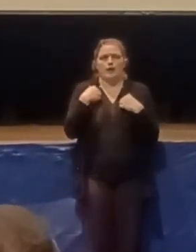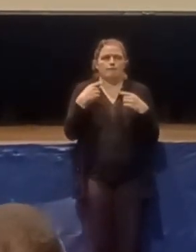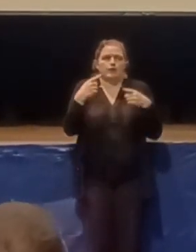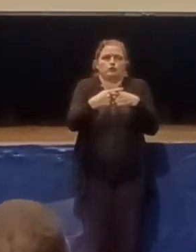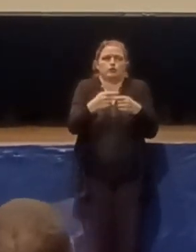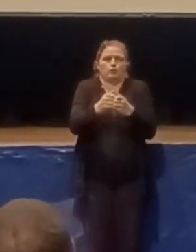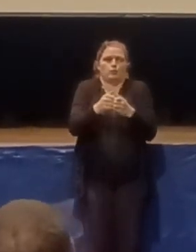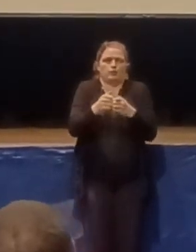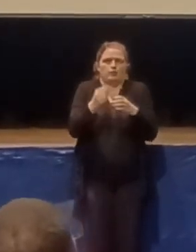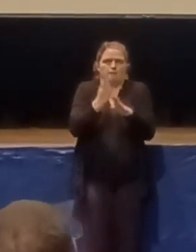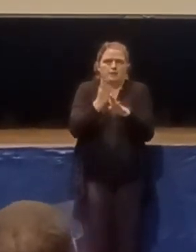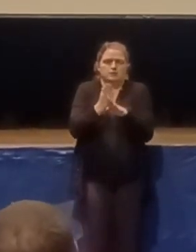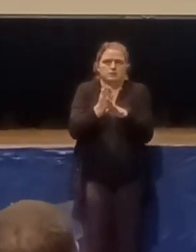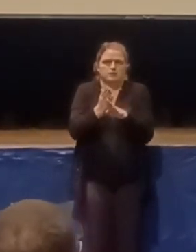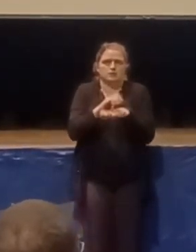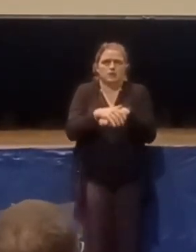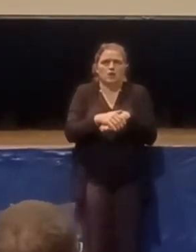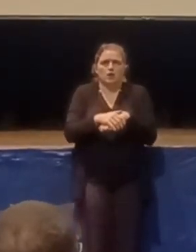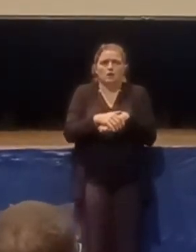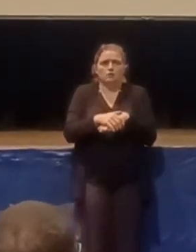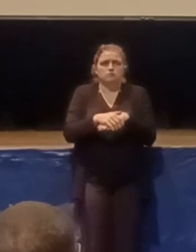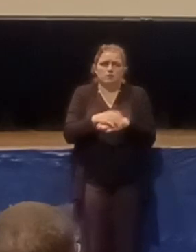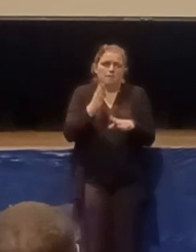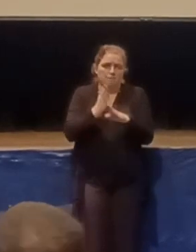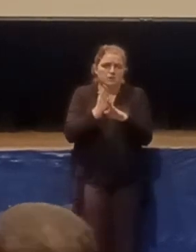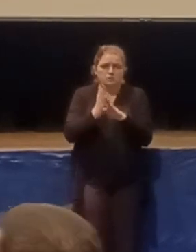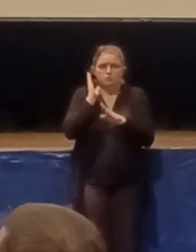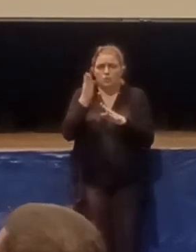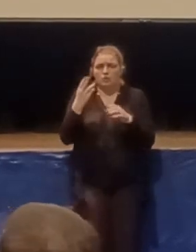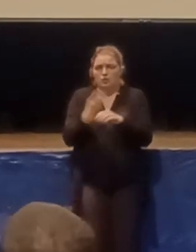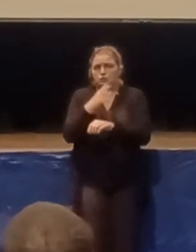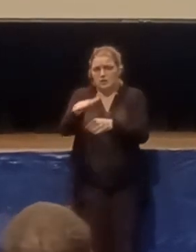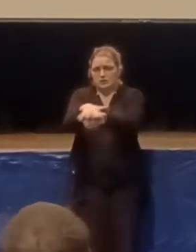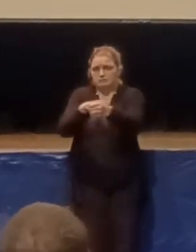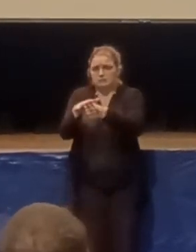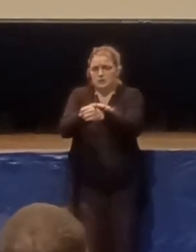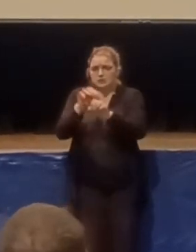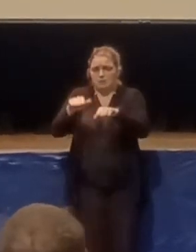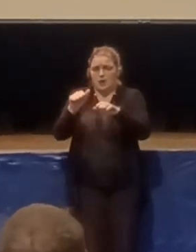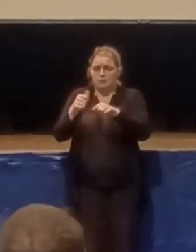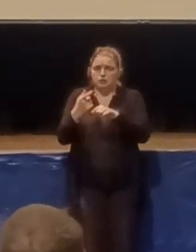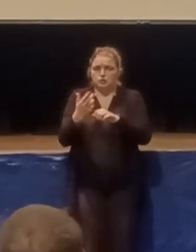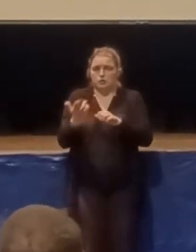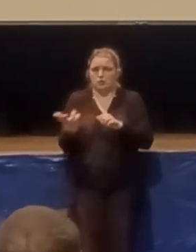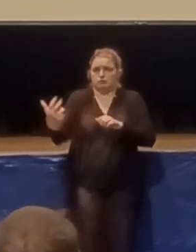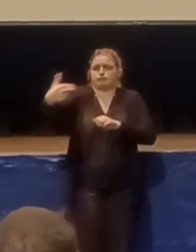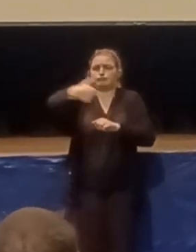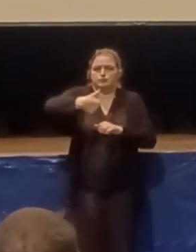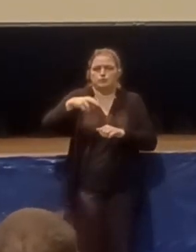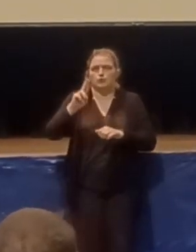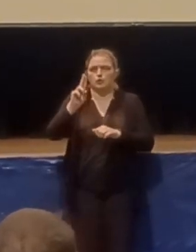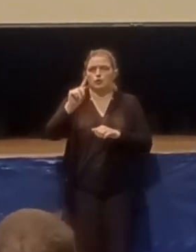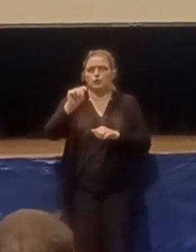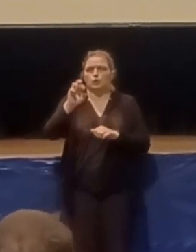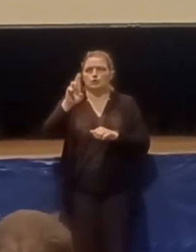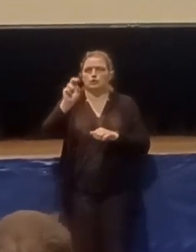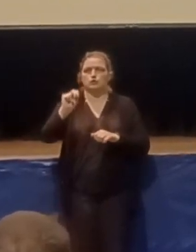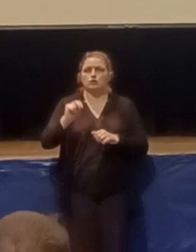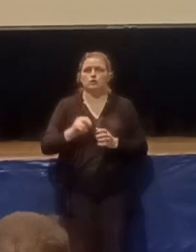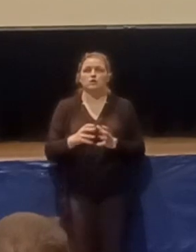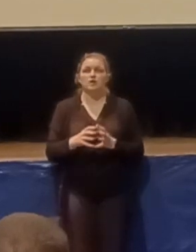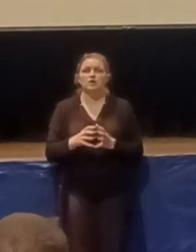buses are, they're going to be using that to do the mission, the U-turn. I'm sorry.